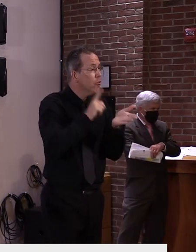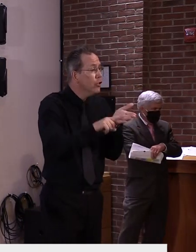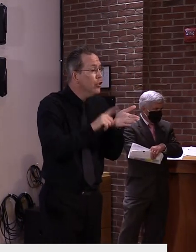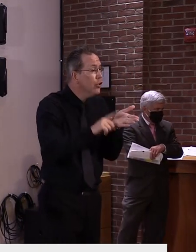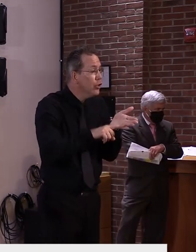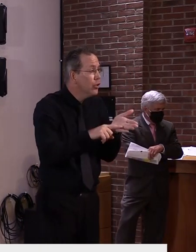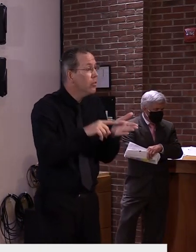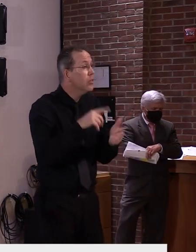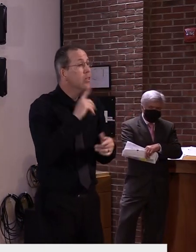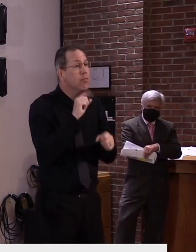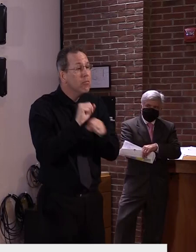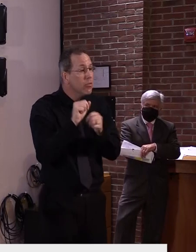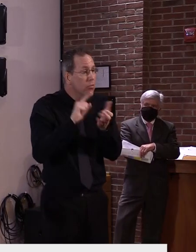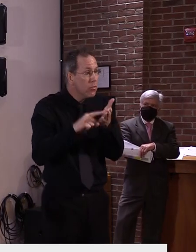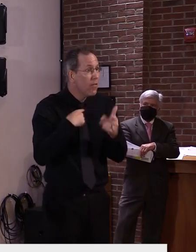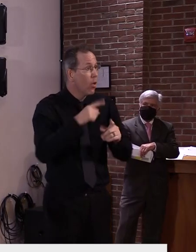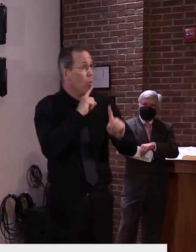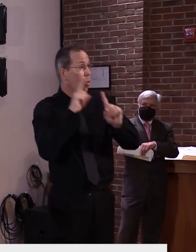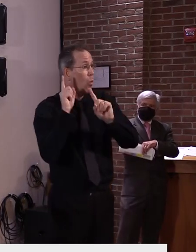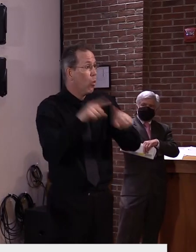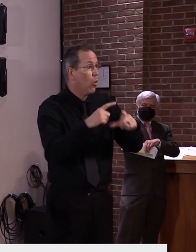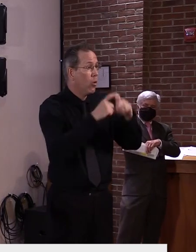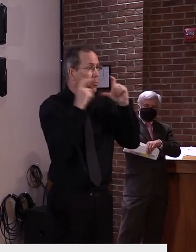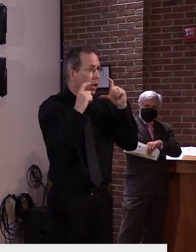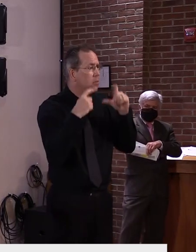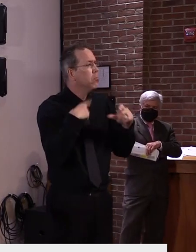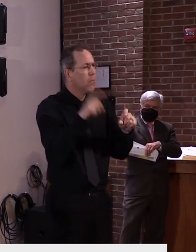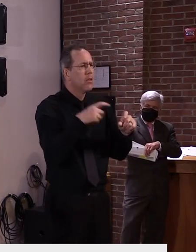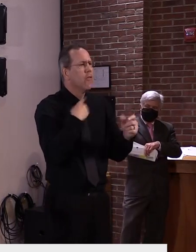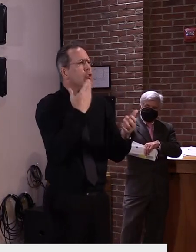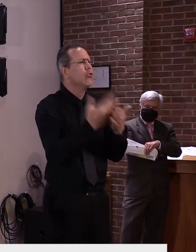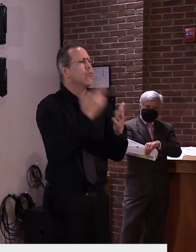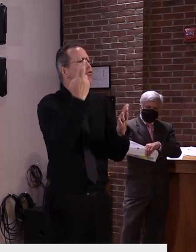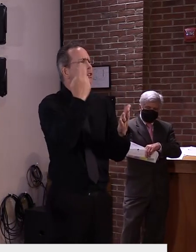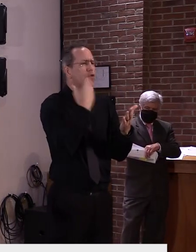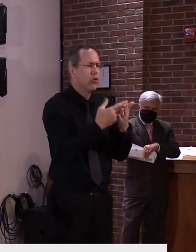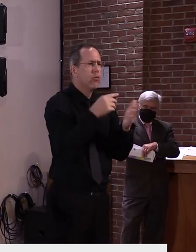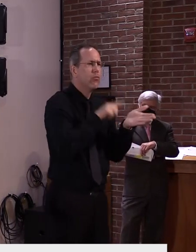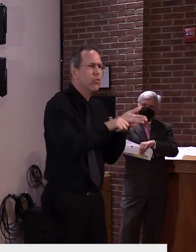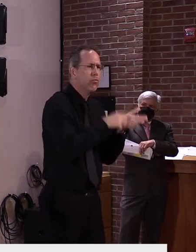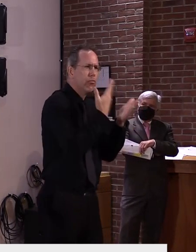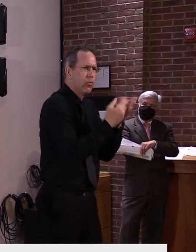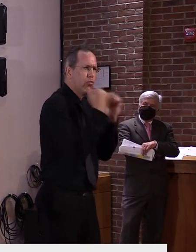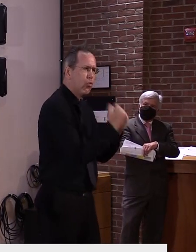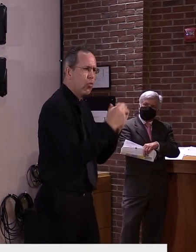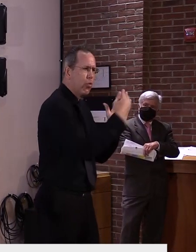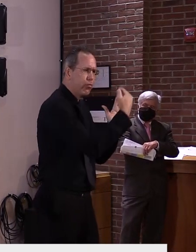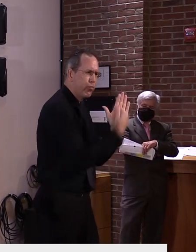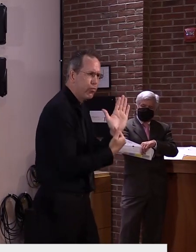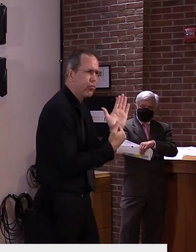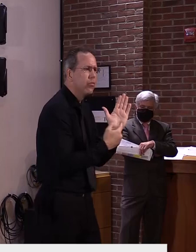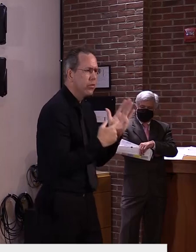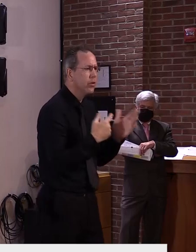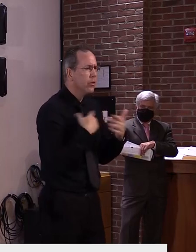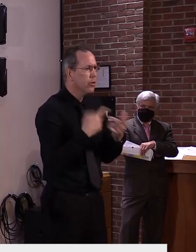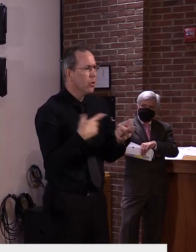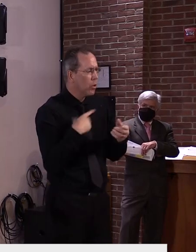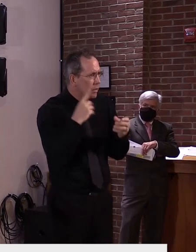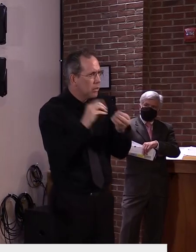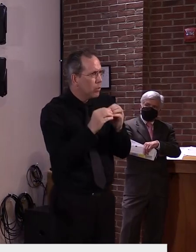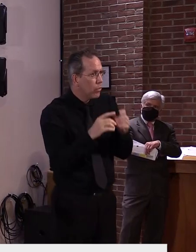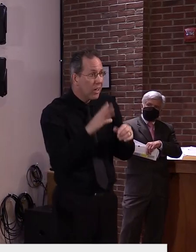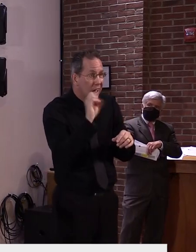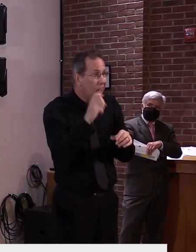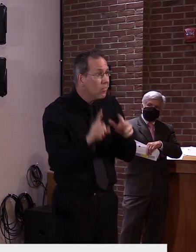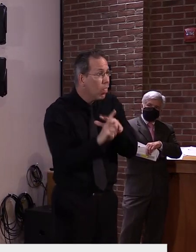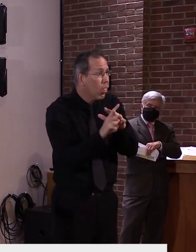though you've seen the nation go through oscillations since March, where first public officials were saying,